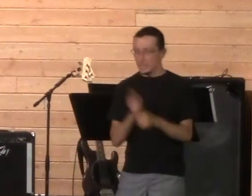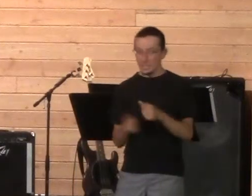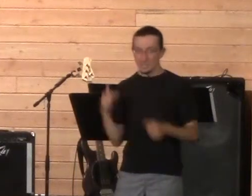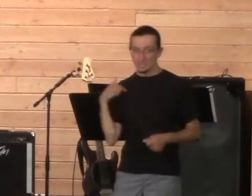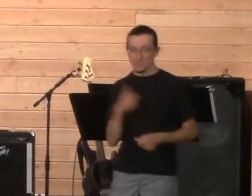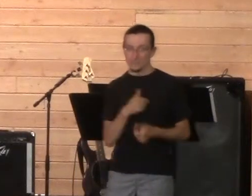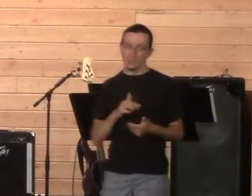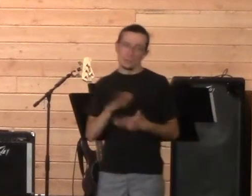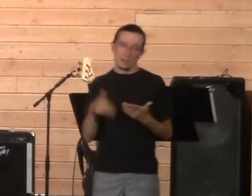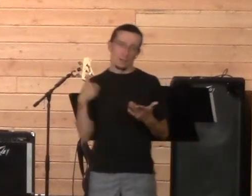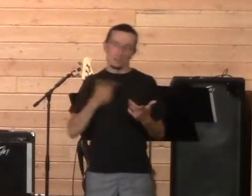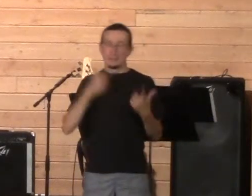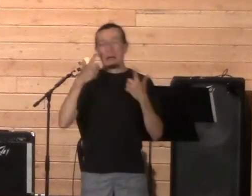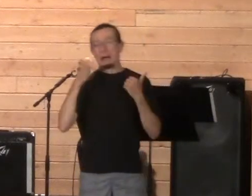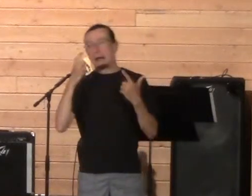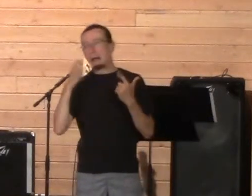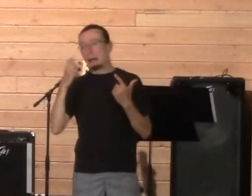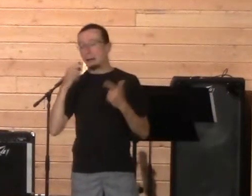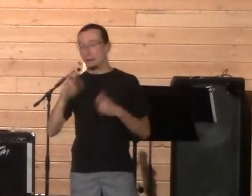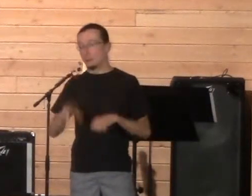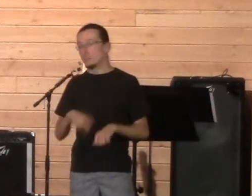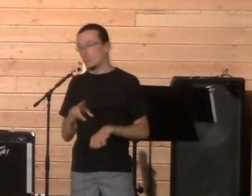all wailing, of course.